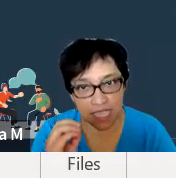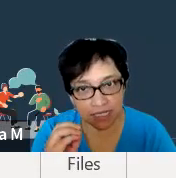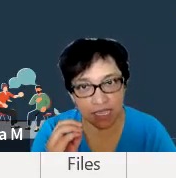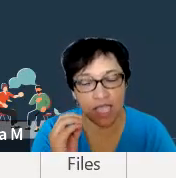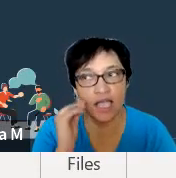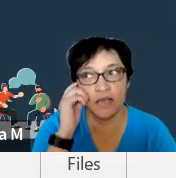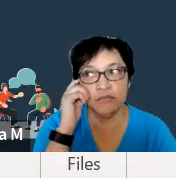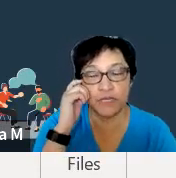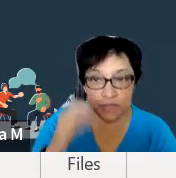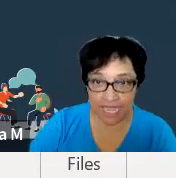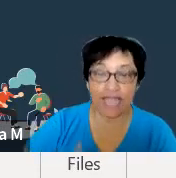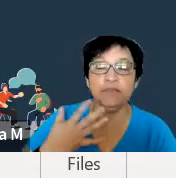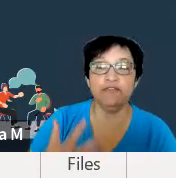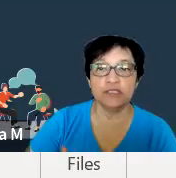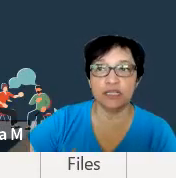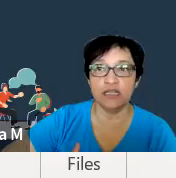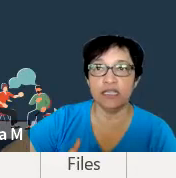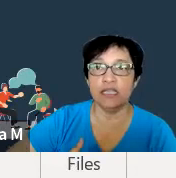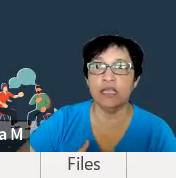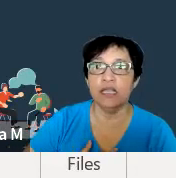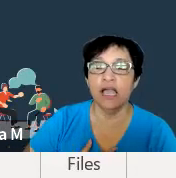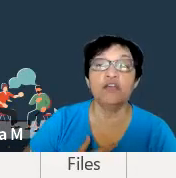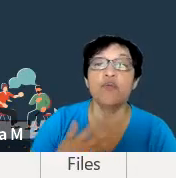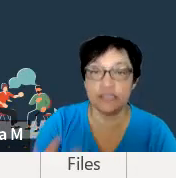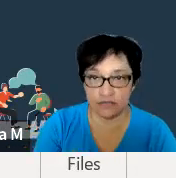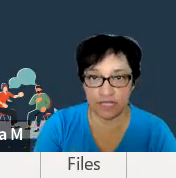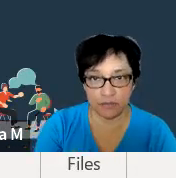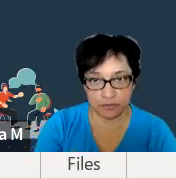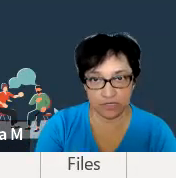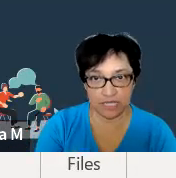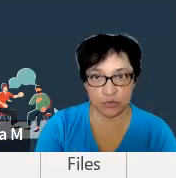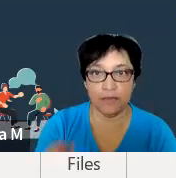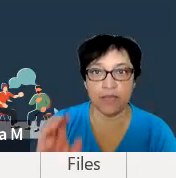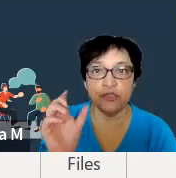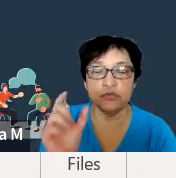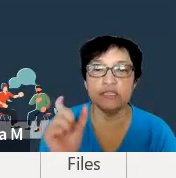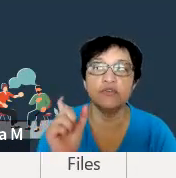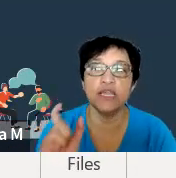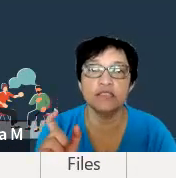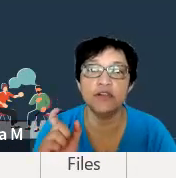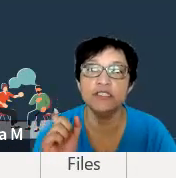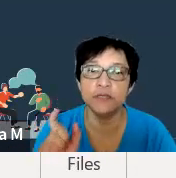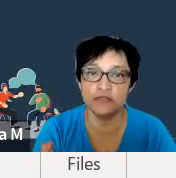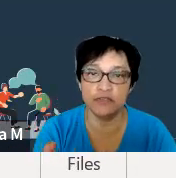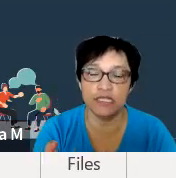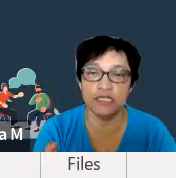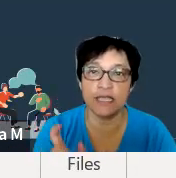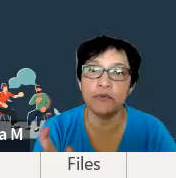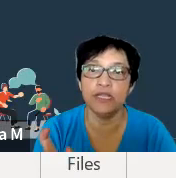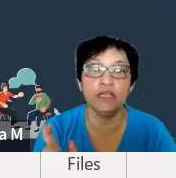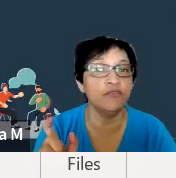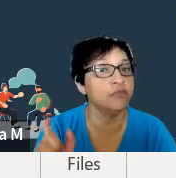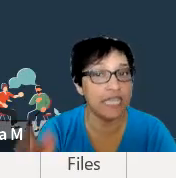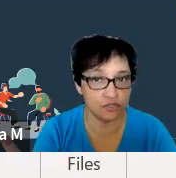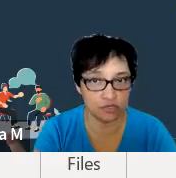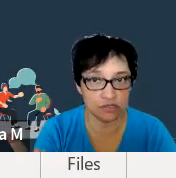being said, people can be physically aggressive. Let me put it that way. I'm using aggressive very specifically,